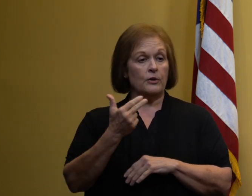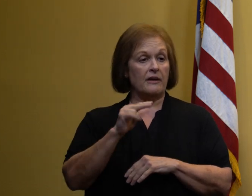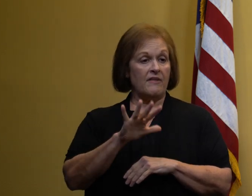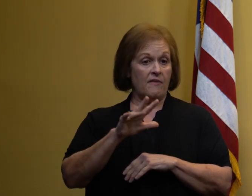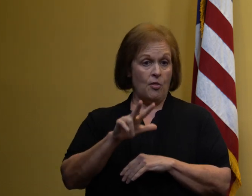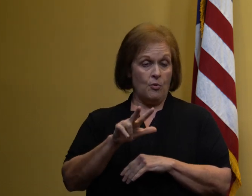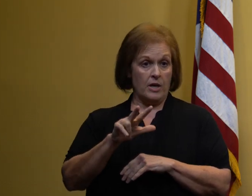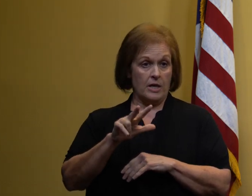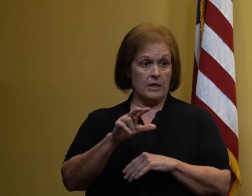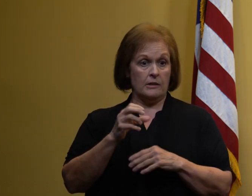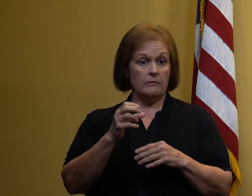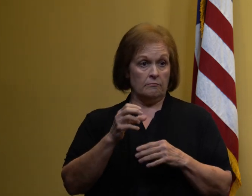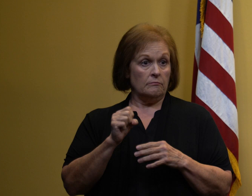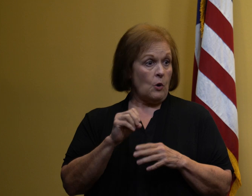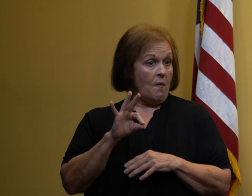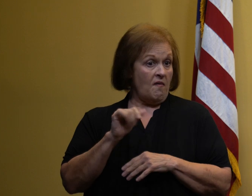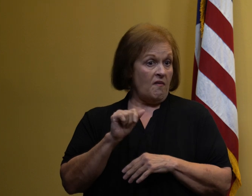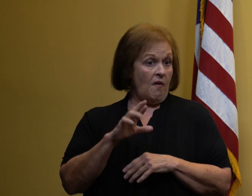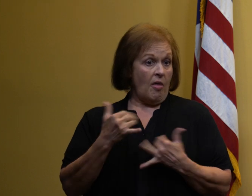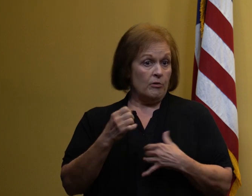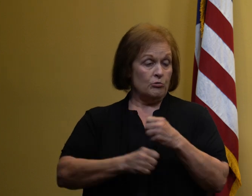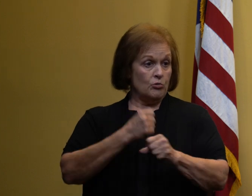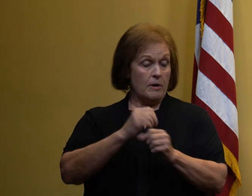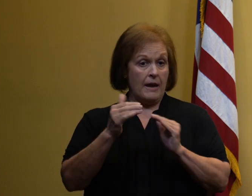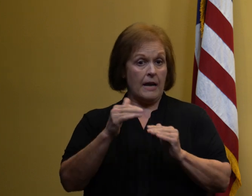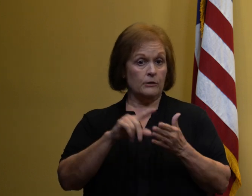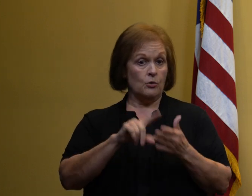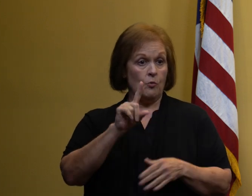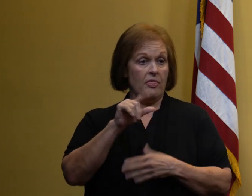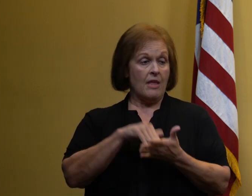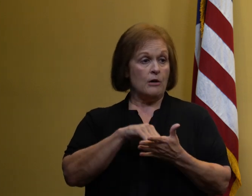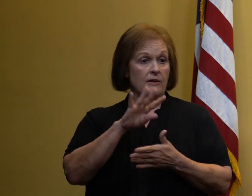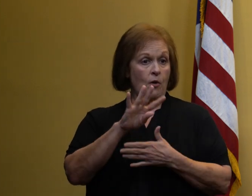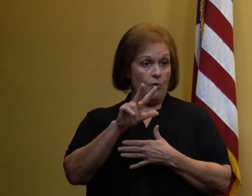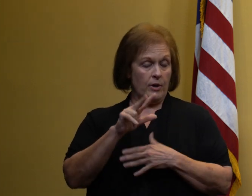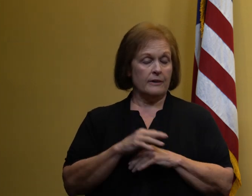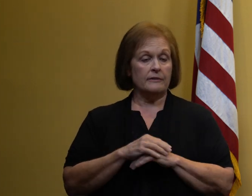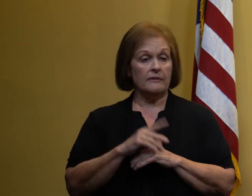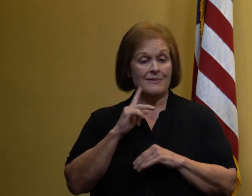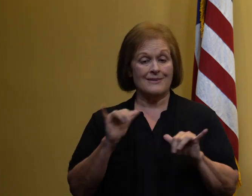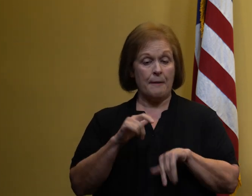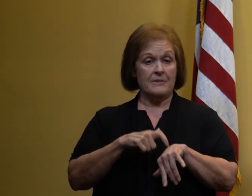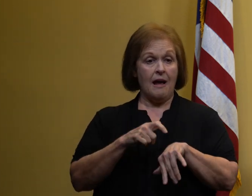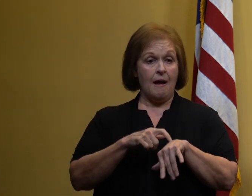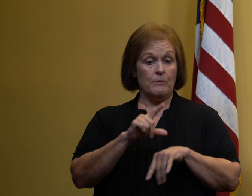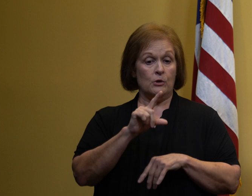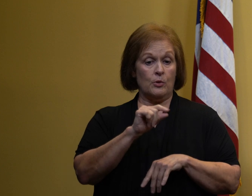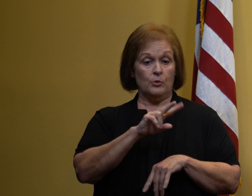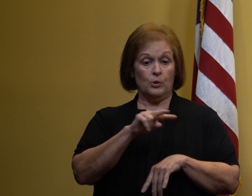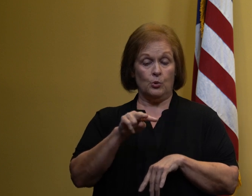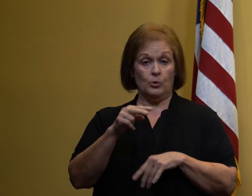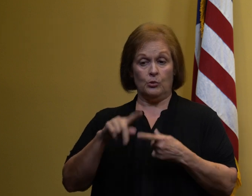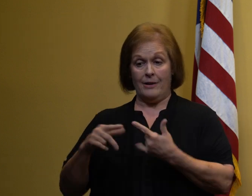1,353 so far this year compared to 1,043. For the same period in